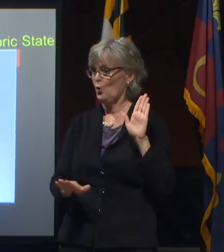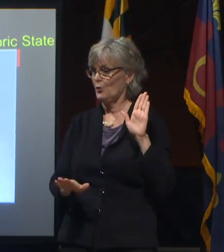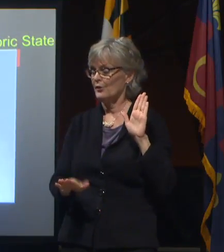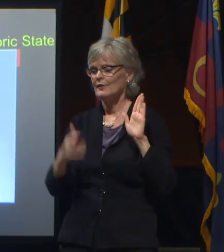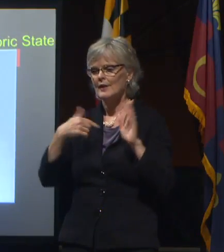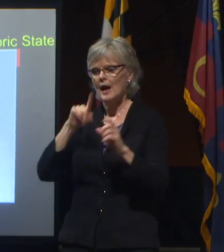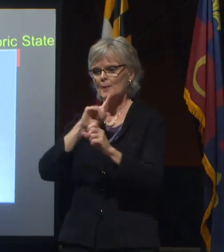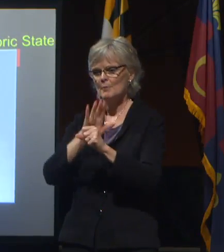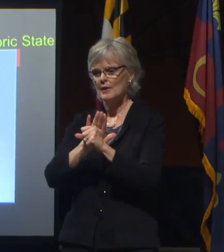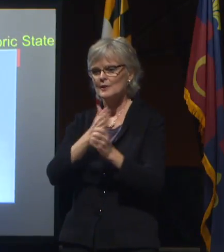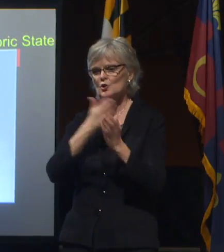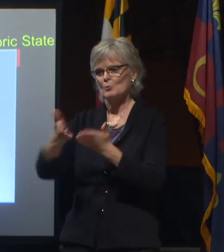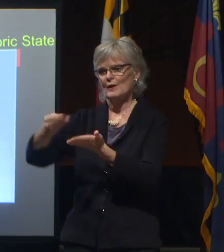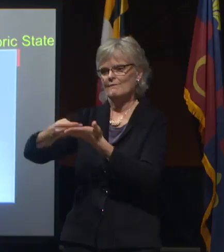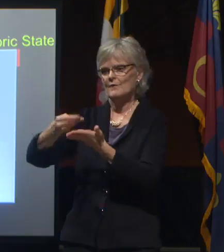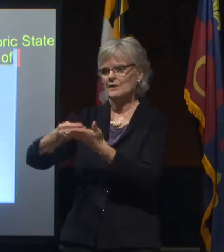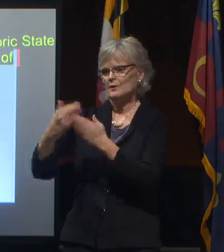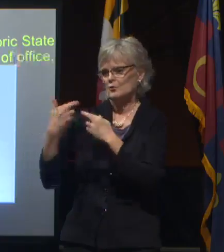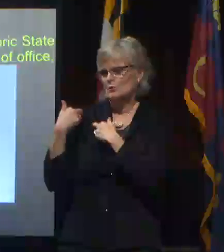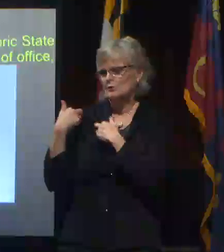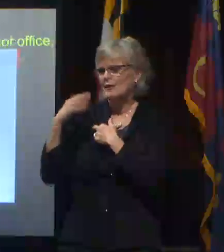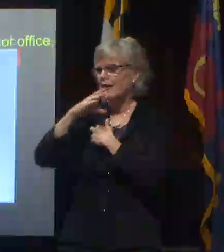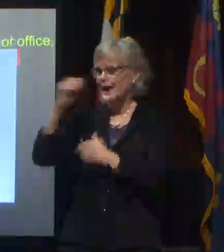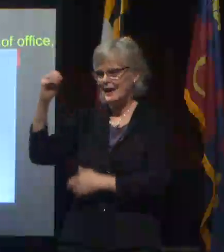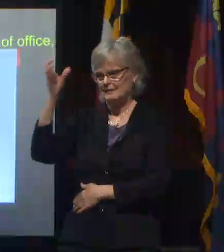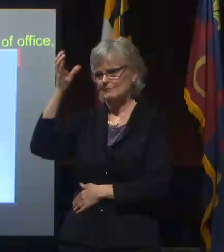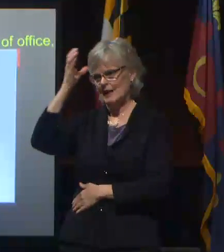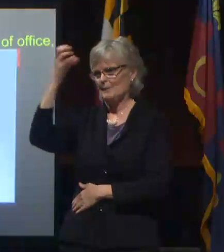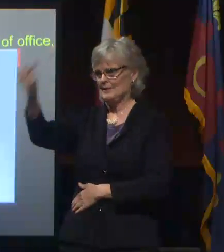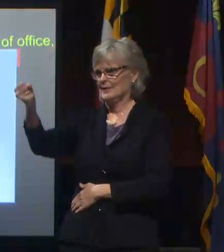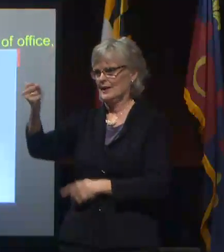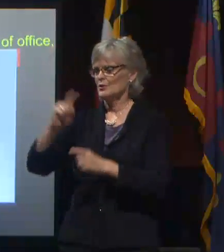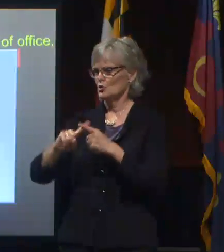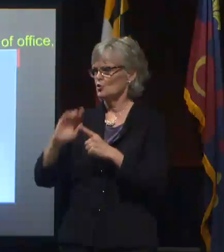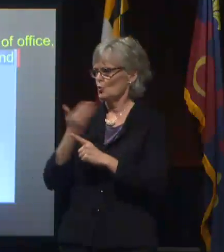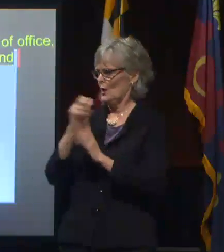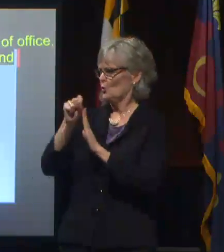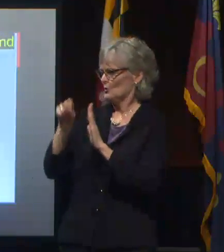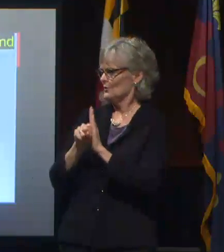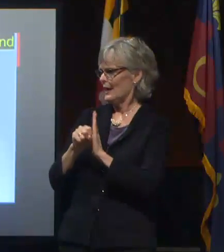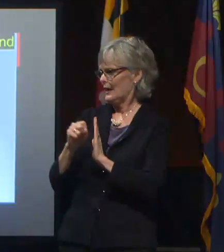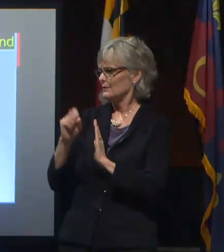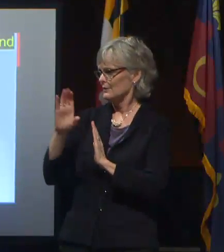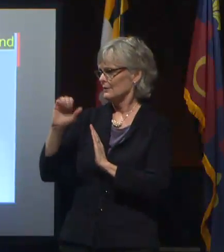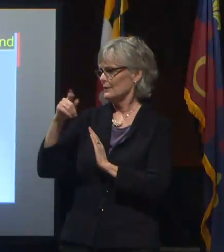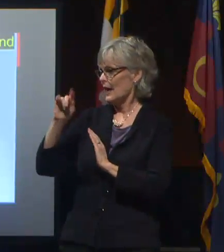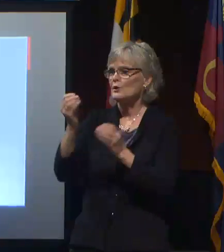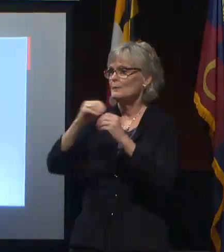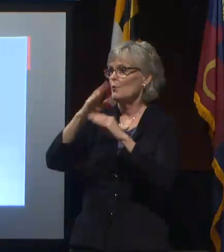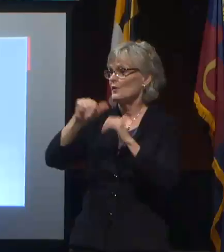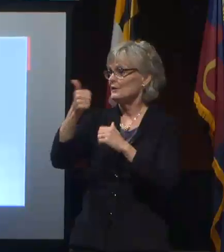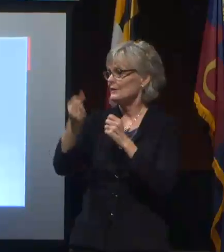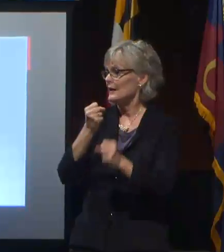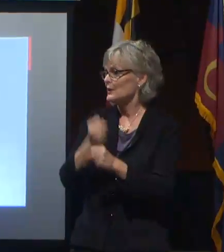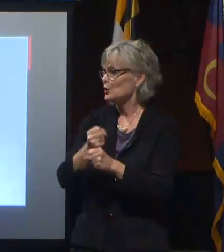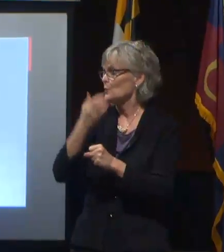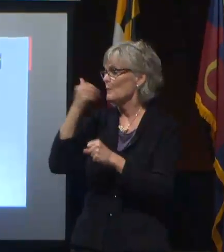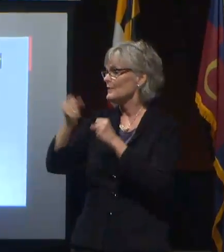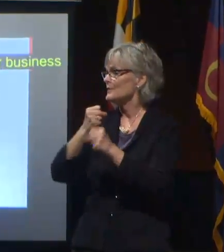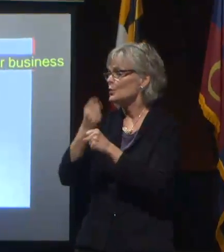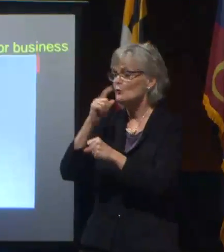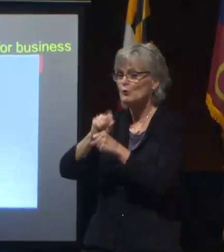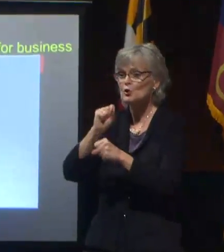I pledged to bring fiscal responsibility and common sense to our state capitol, and we've been doing exactly what we did. The best year